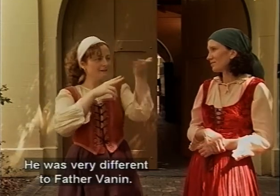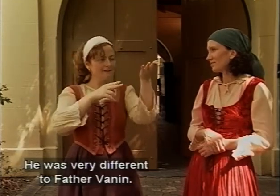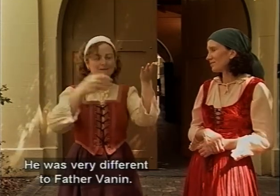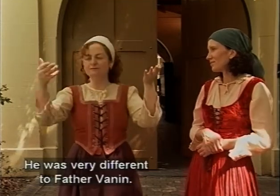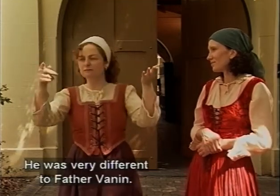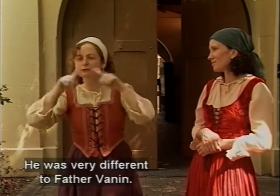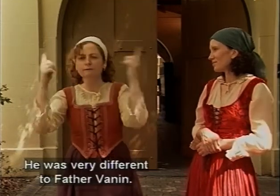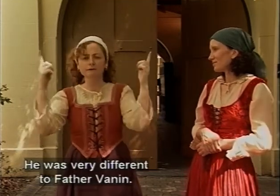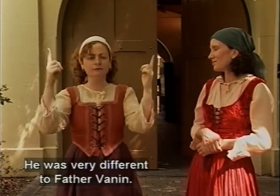Very different to Father Vanin.